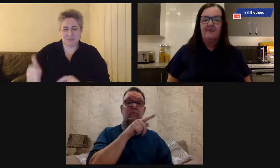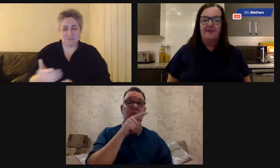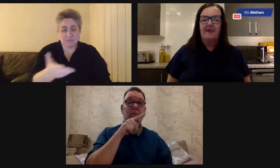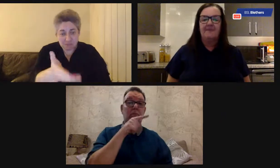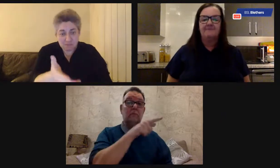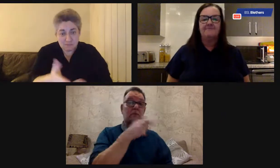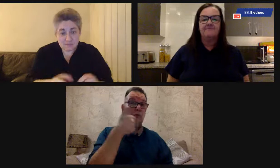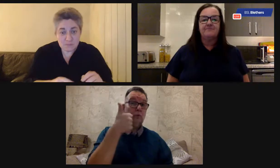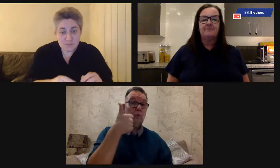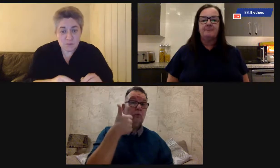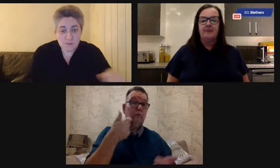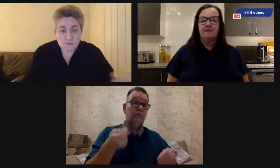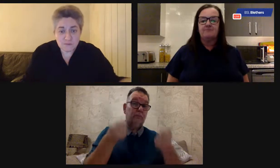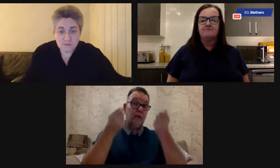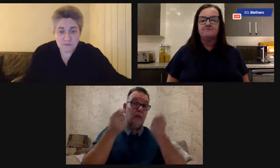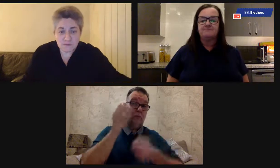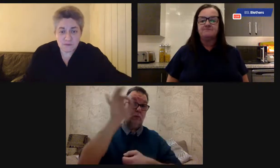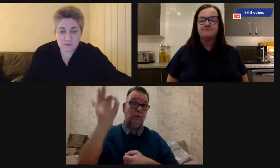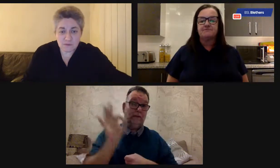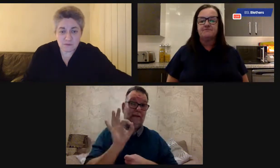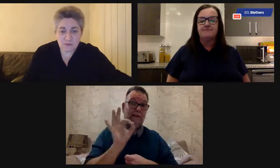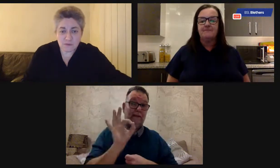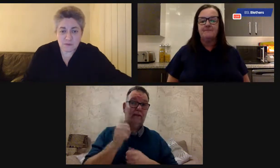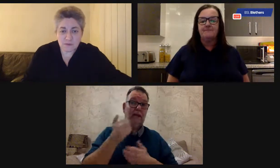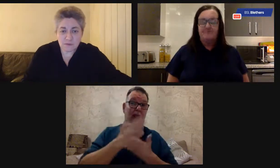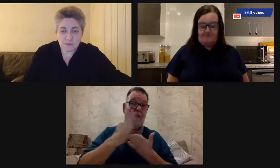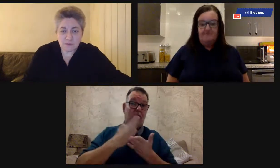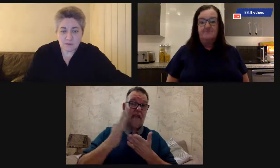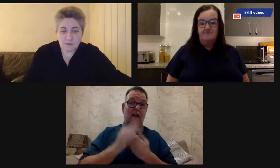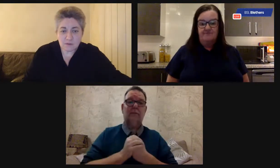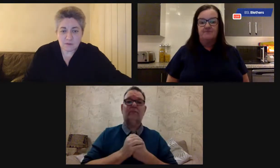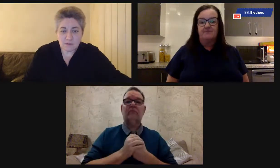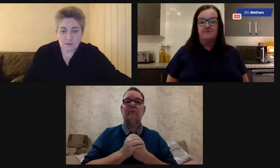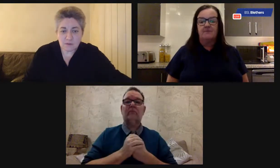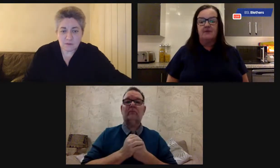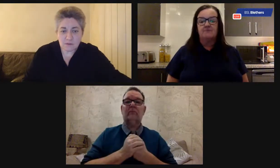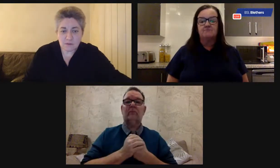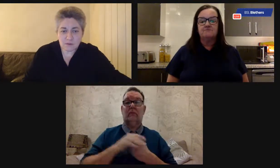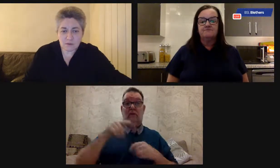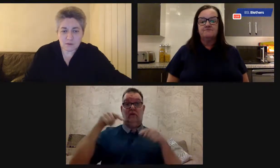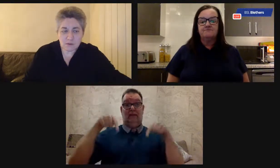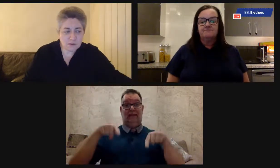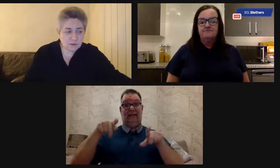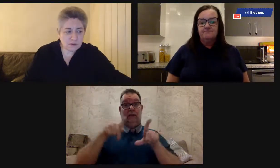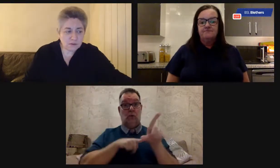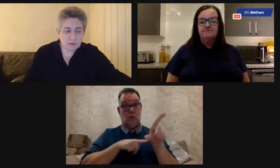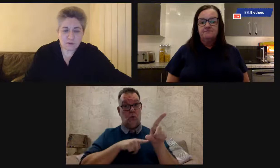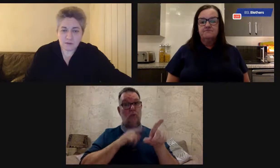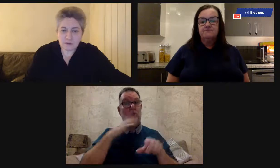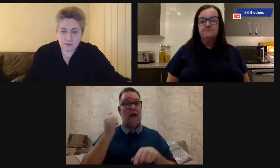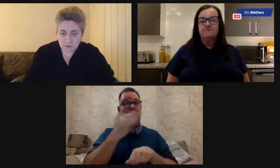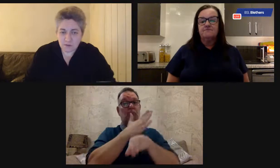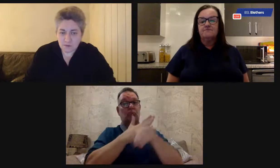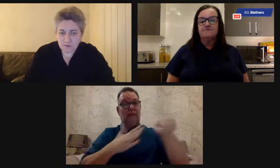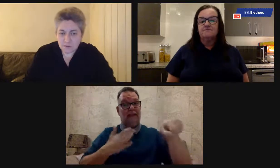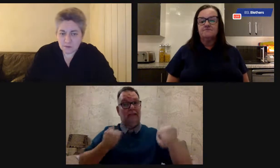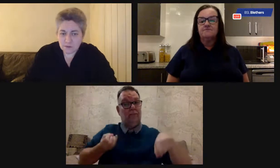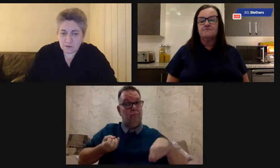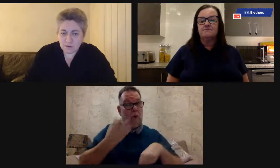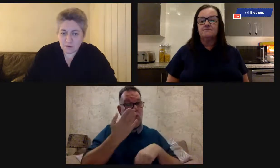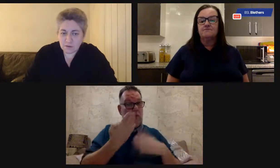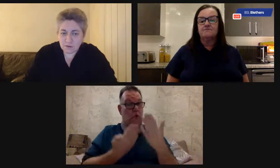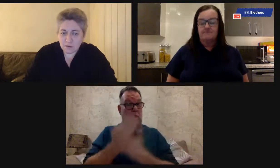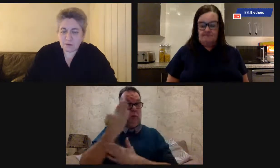have to have consultation as well. Yeah, it's a good question to raise